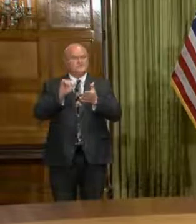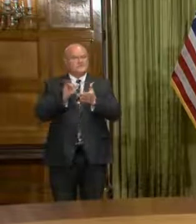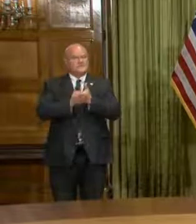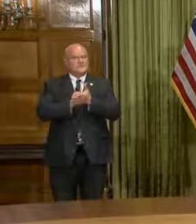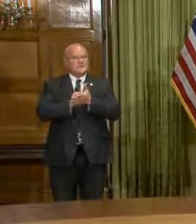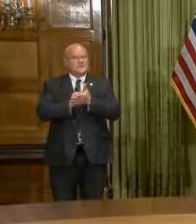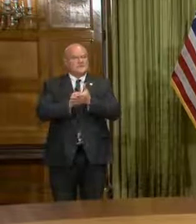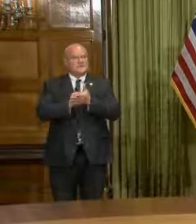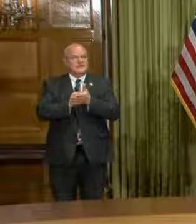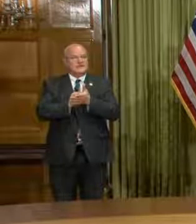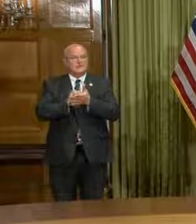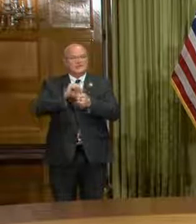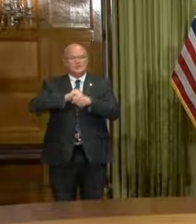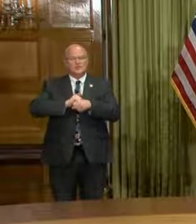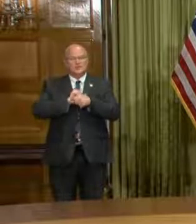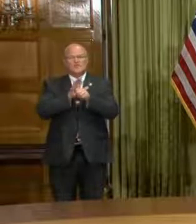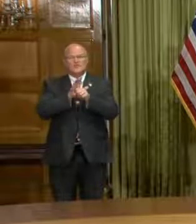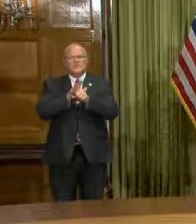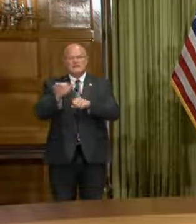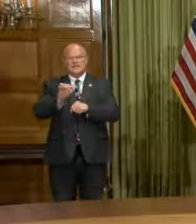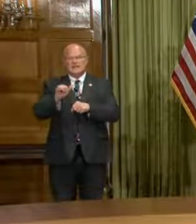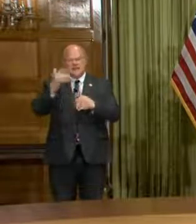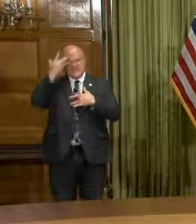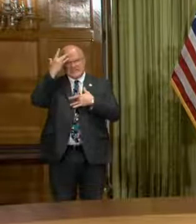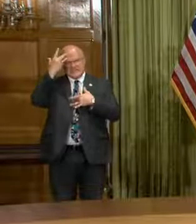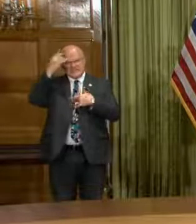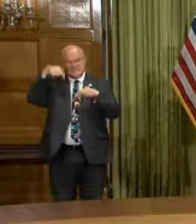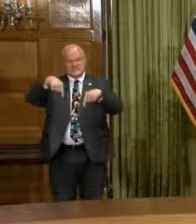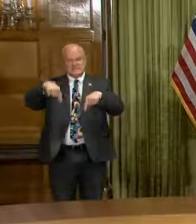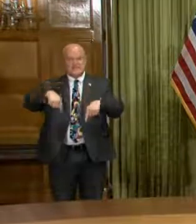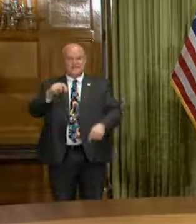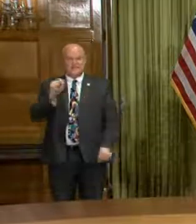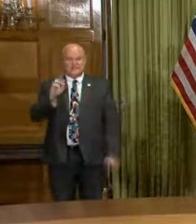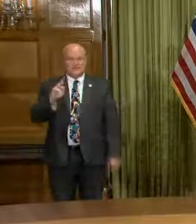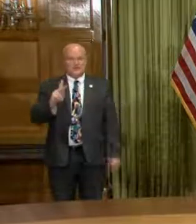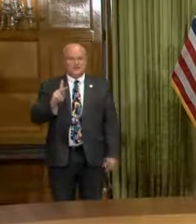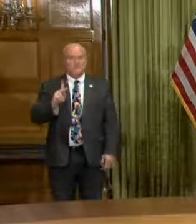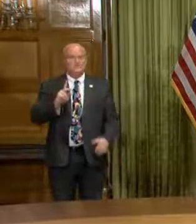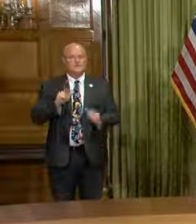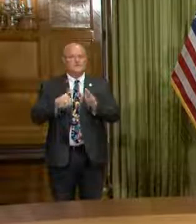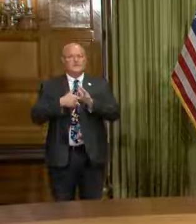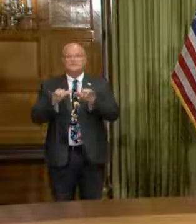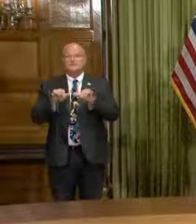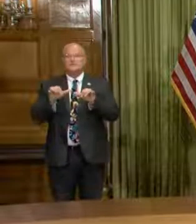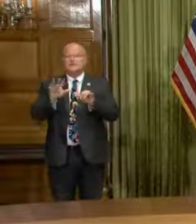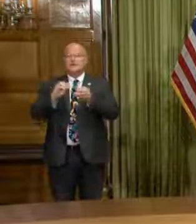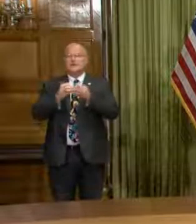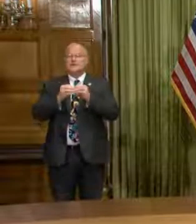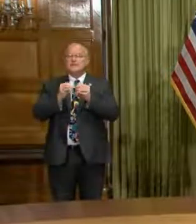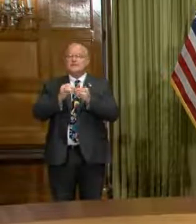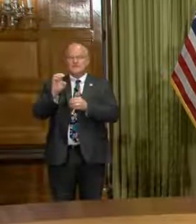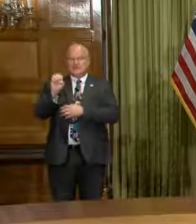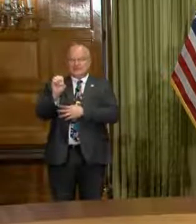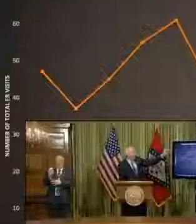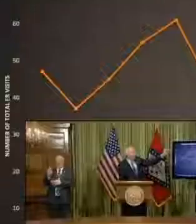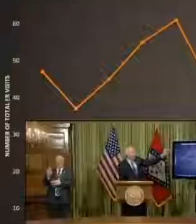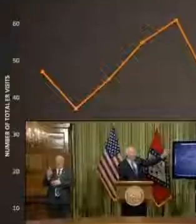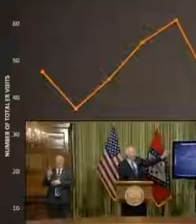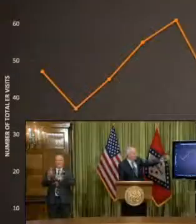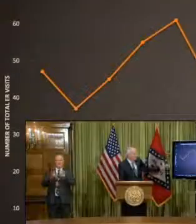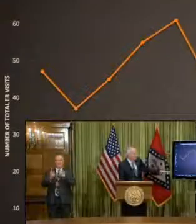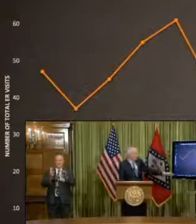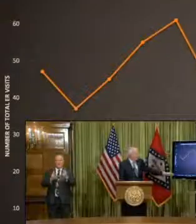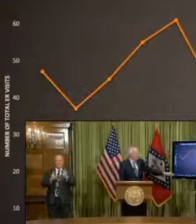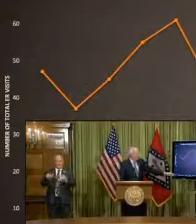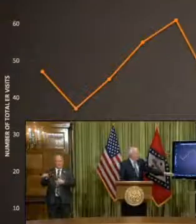that is the coronavirus-like illnesses in Arkansas. And so this is measured by the number of ER visits,